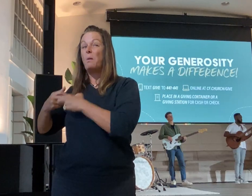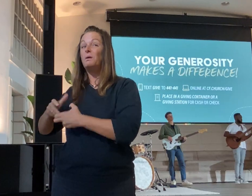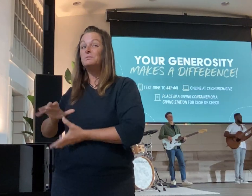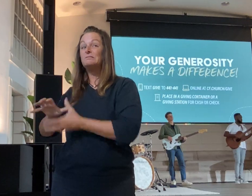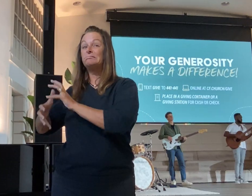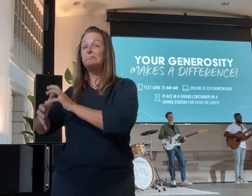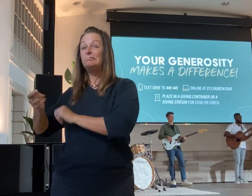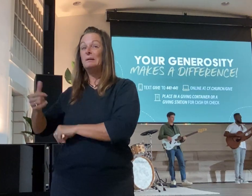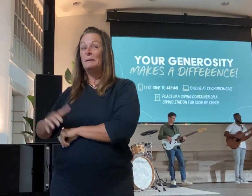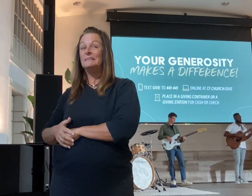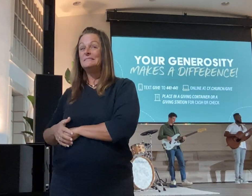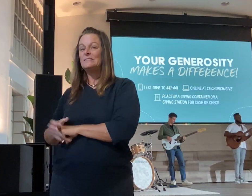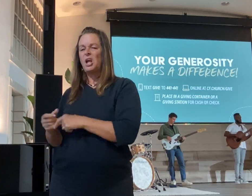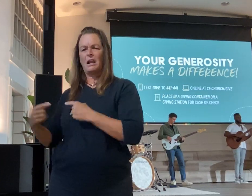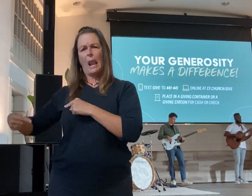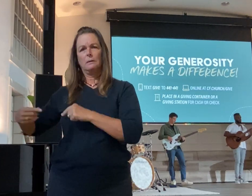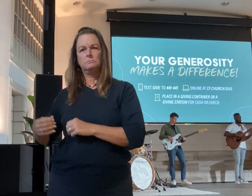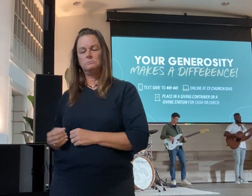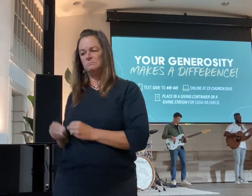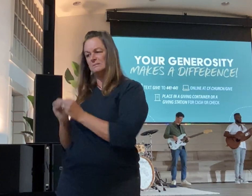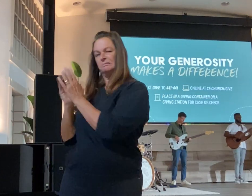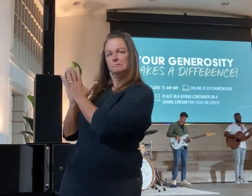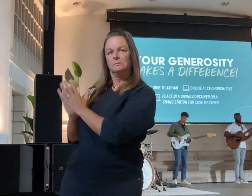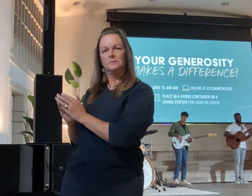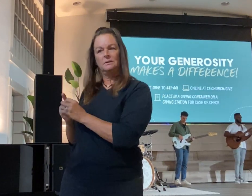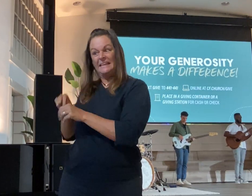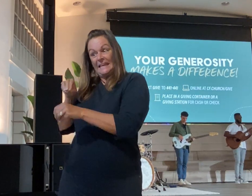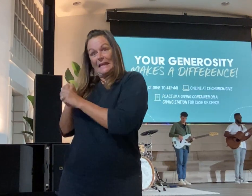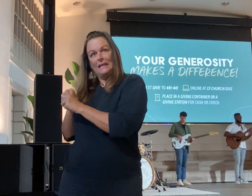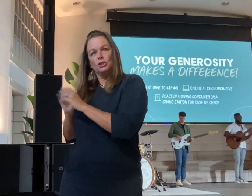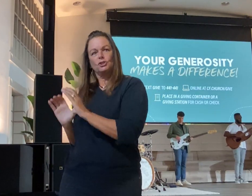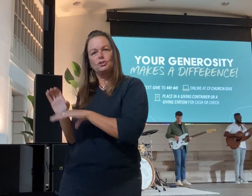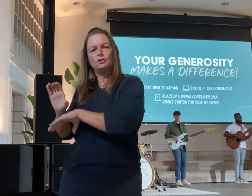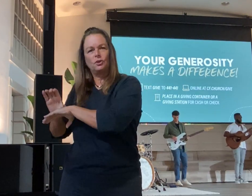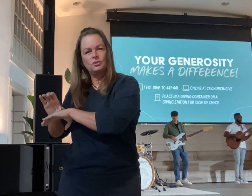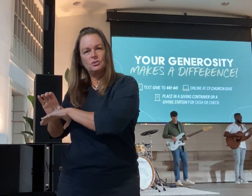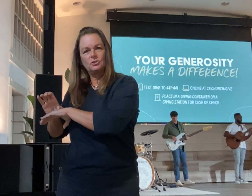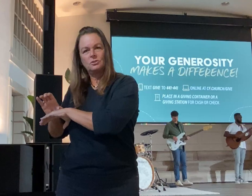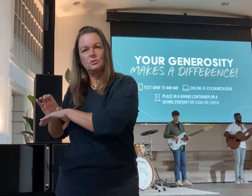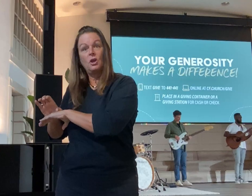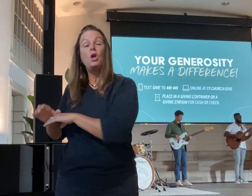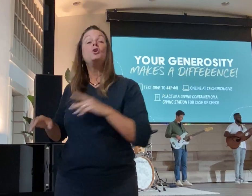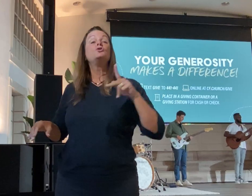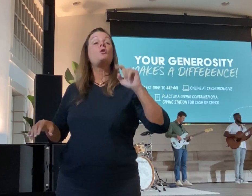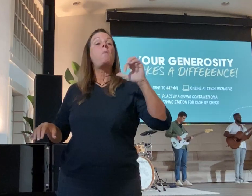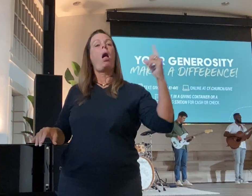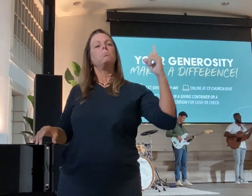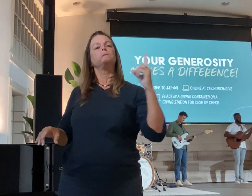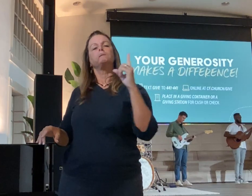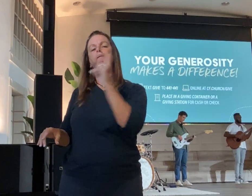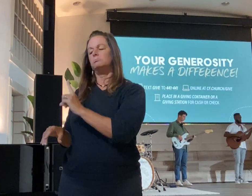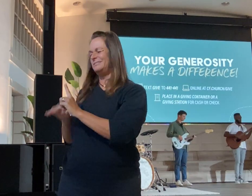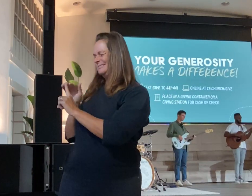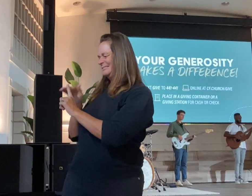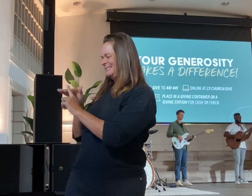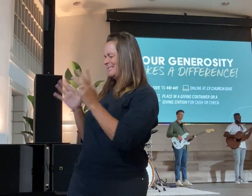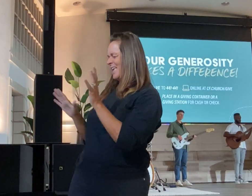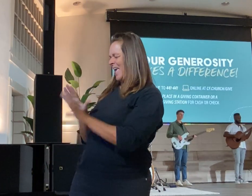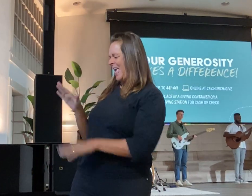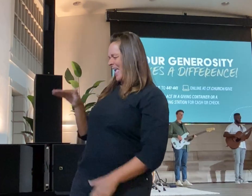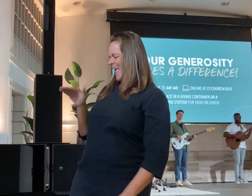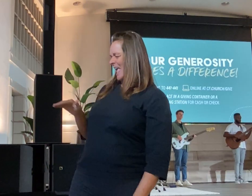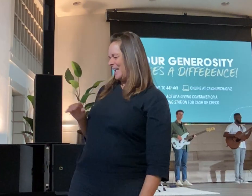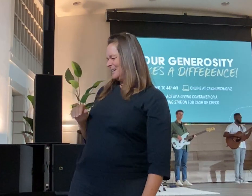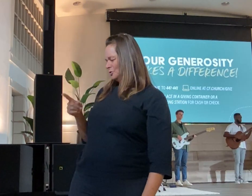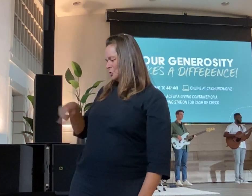circumstances that are causing some trials and affliction in our life. But I love what he says about the Macedonians. It doesn't say